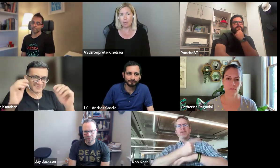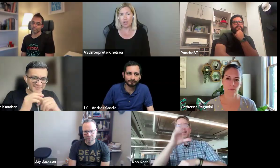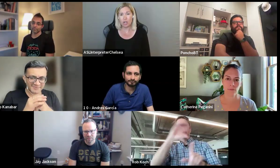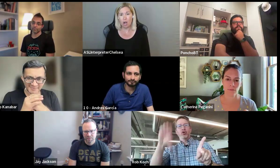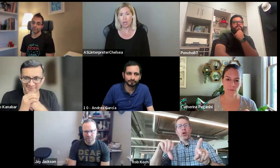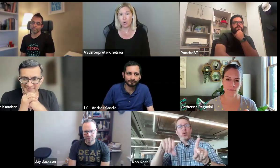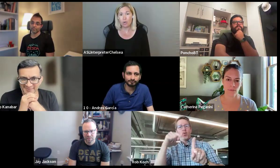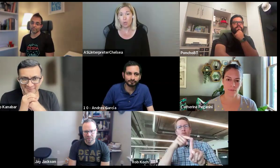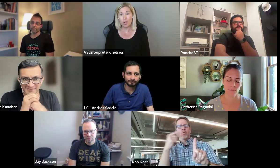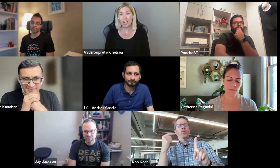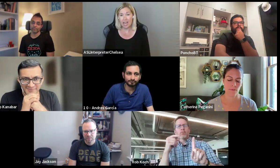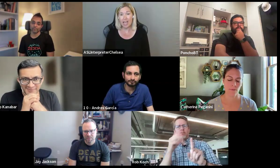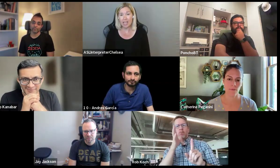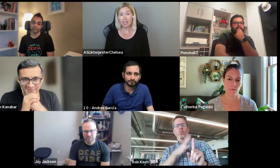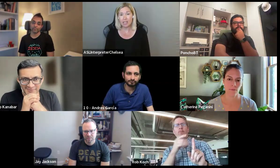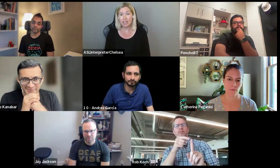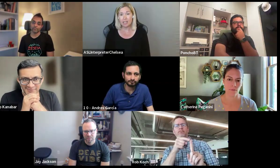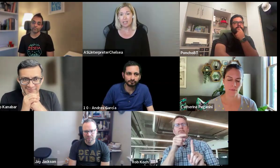AWS Chicago Community Day